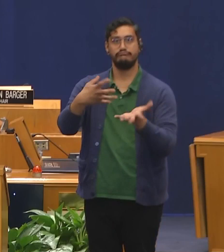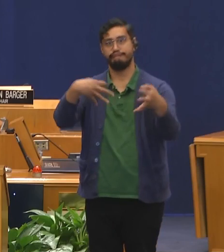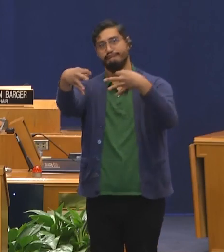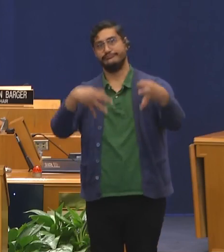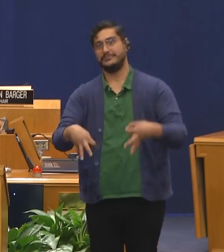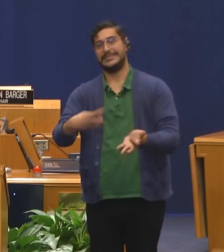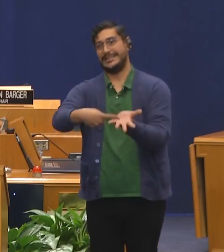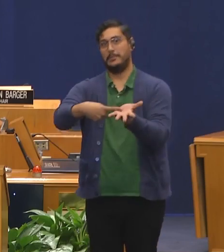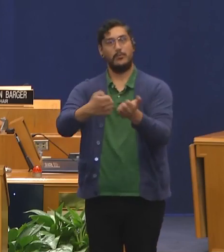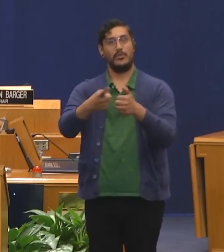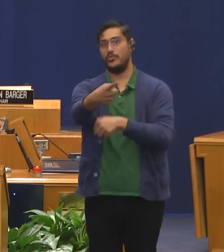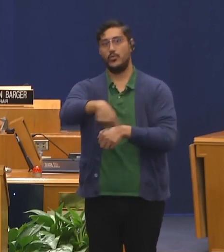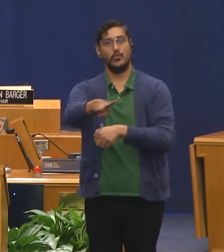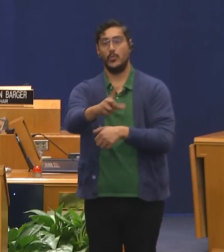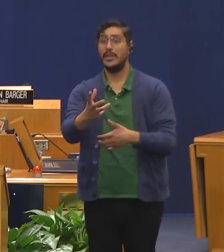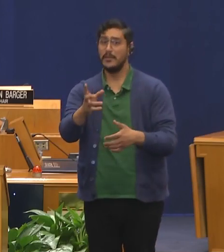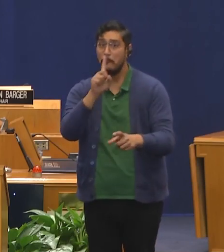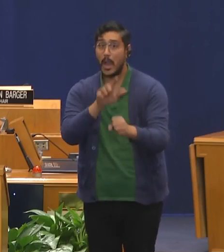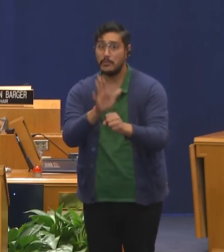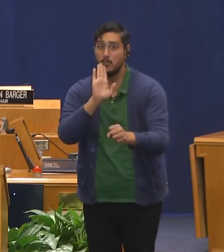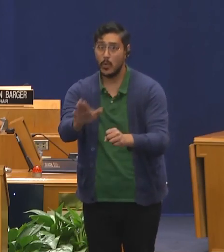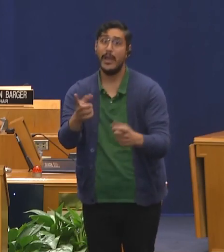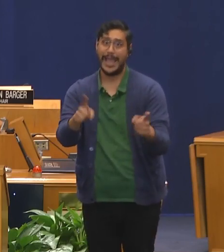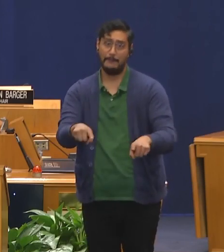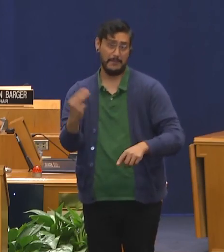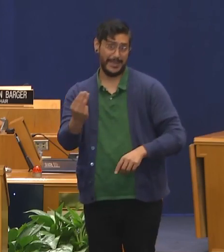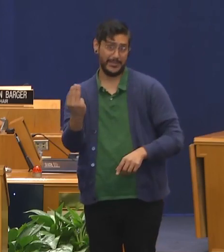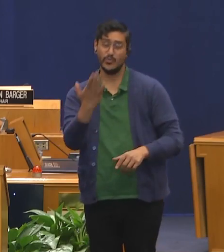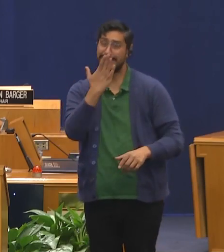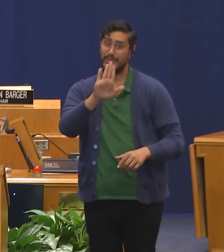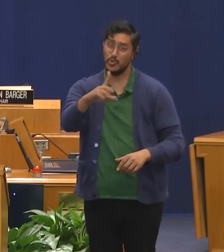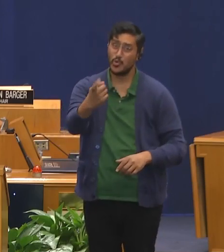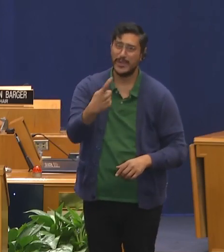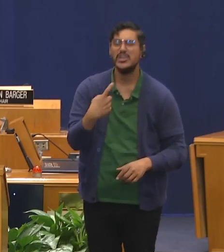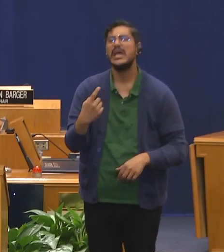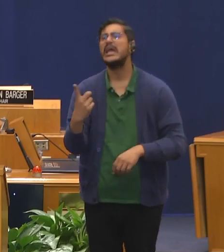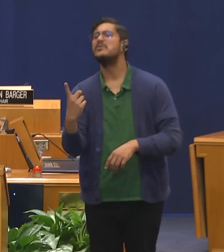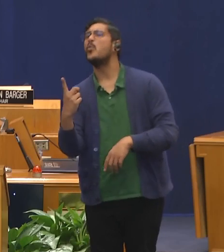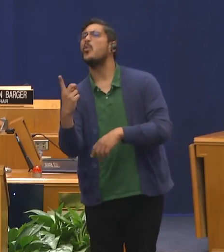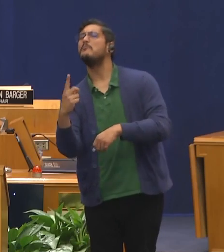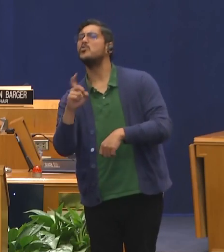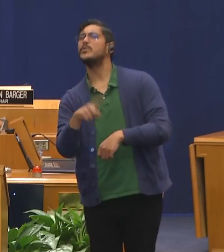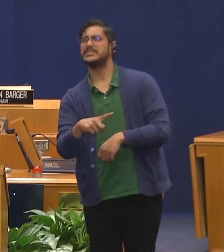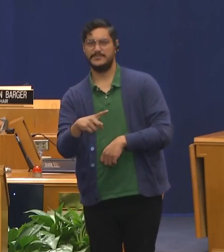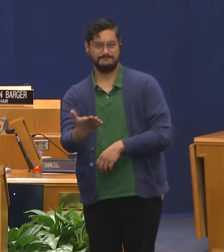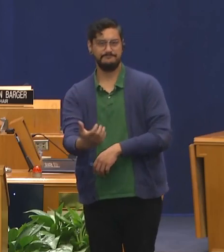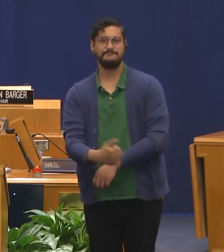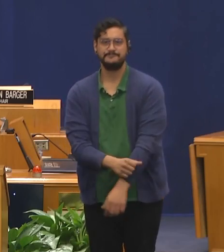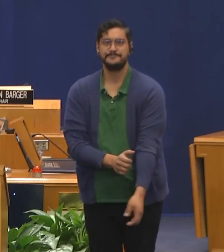I can promise you that will happen on Monday. So thanks for that question. We have time for one more question.